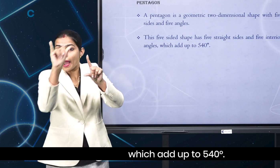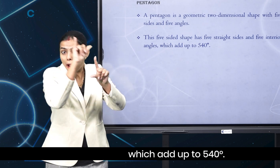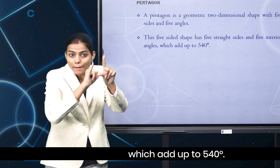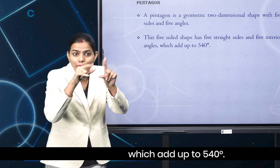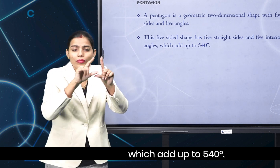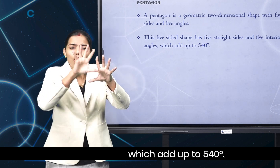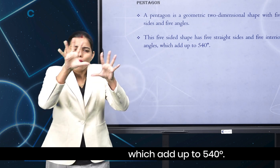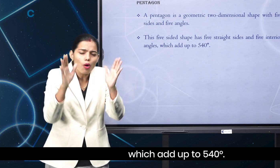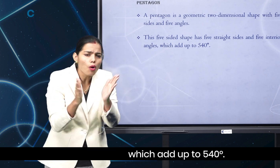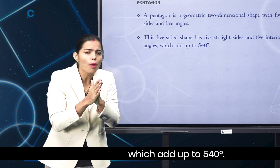up to 540 degrees.